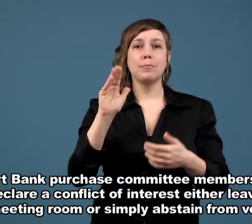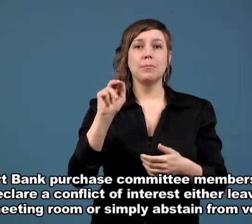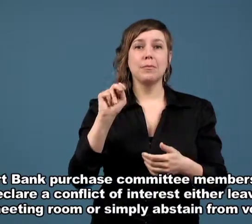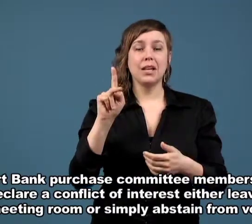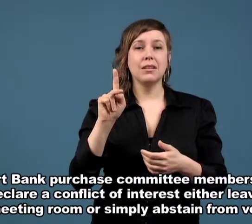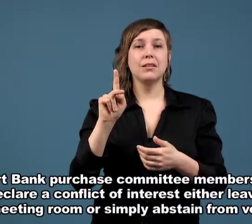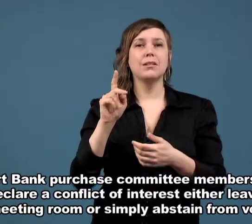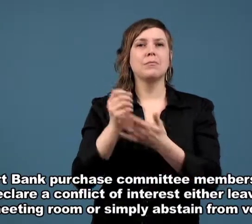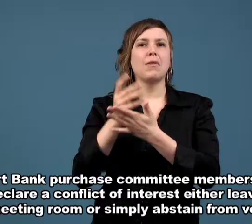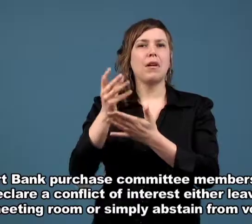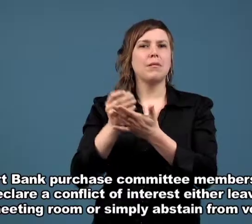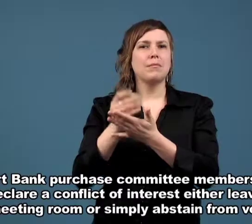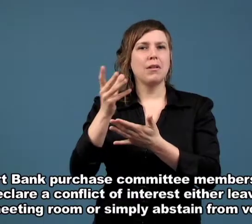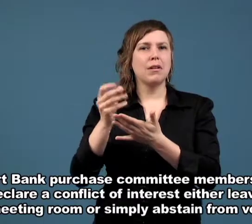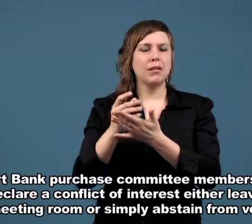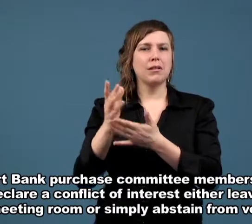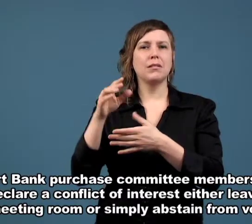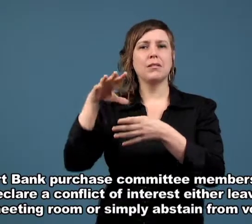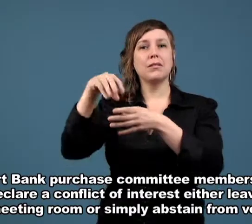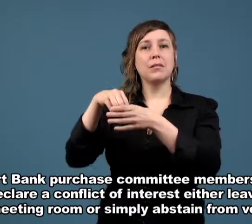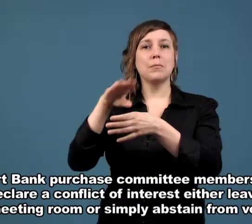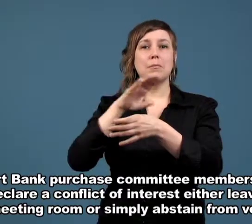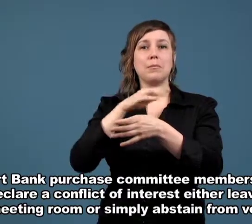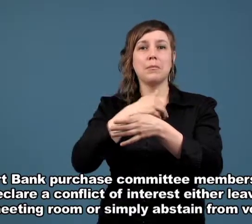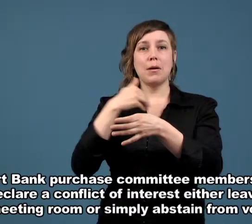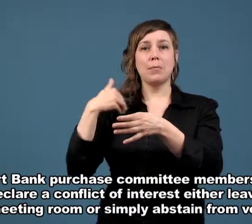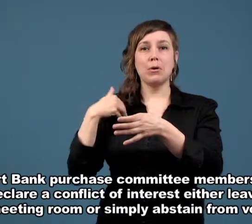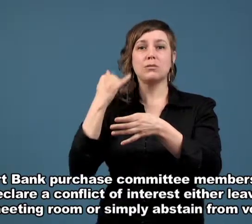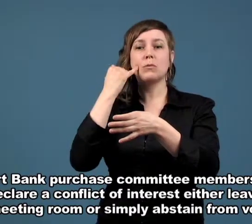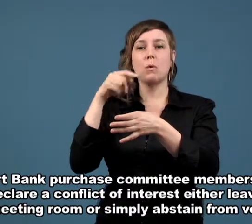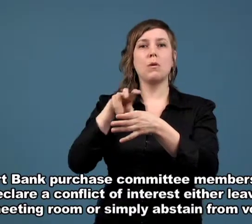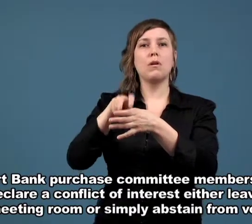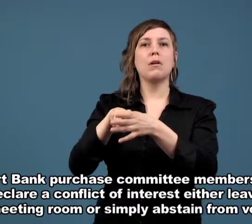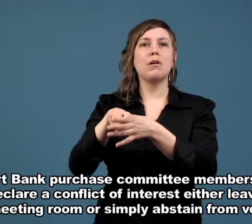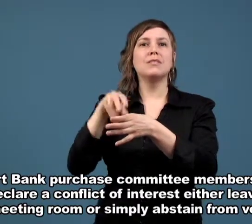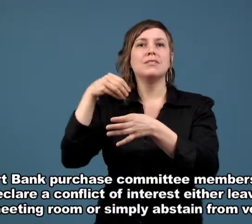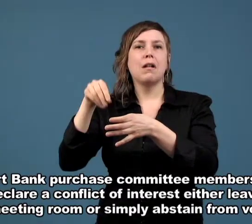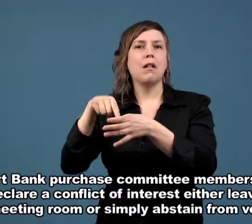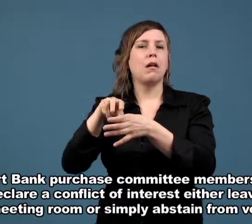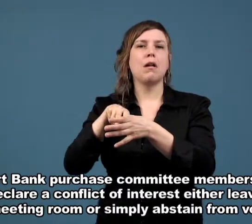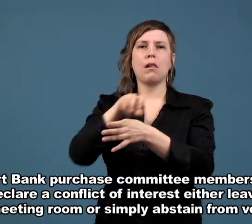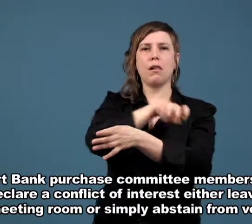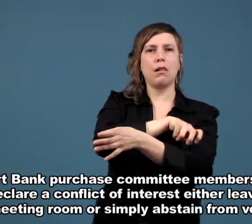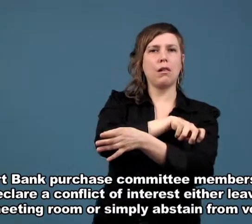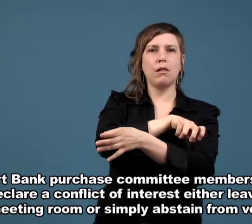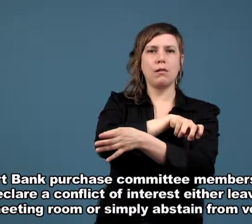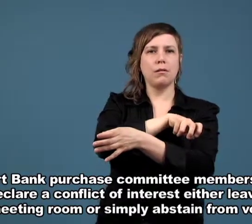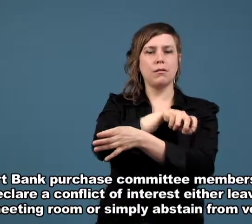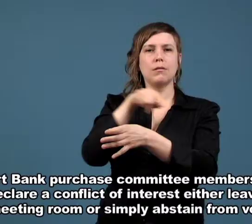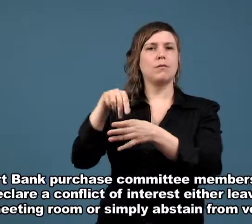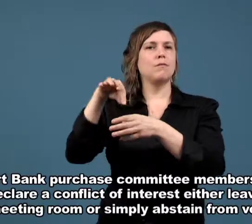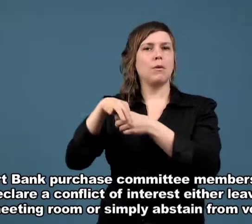Art Bank Purchase Committee members who declare a conflict of interest either leave the meeting room or simply abstain from voting,